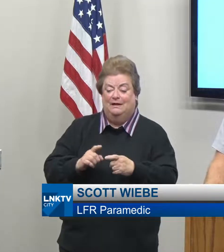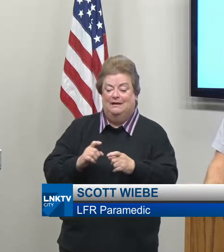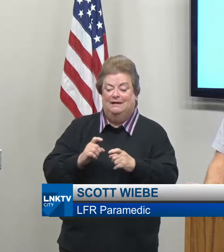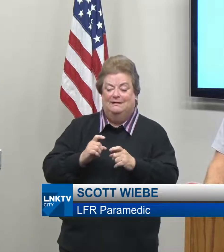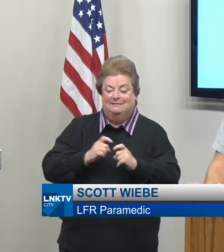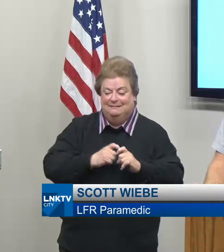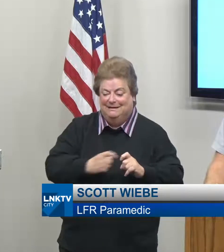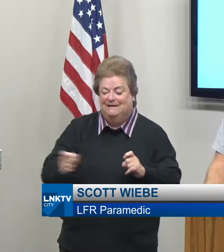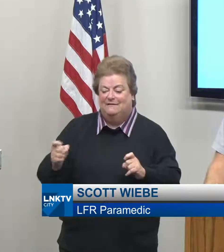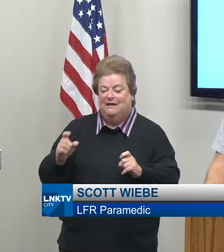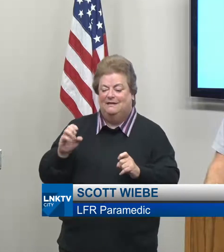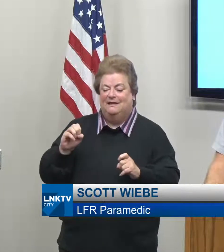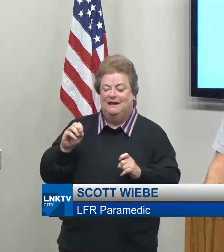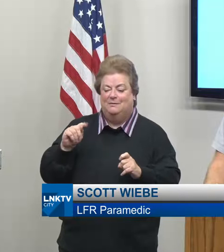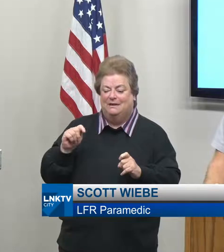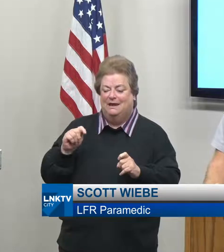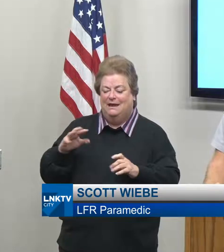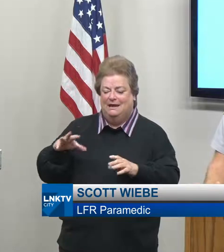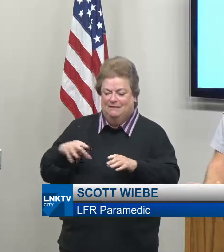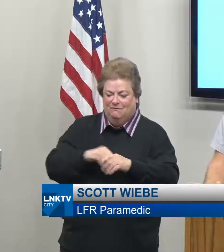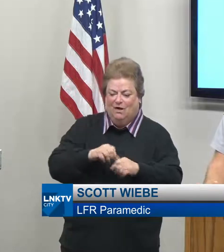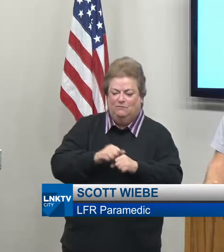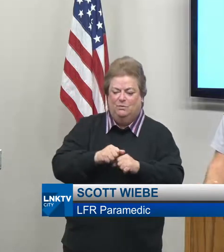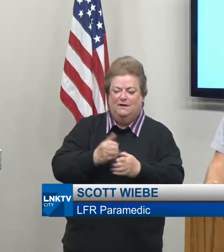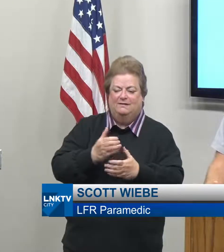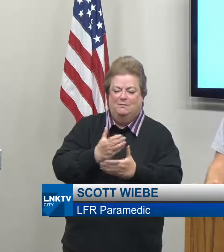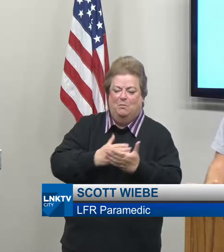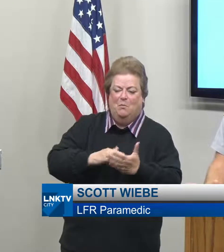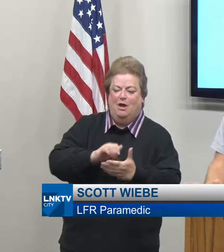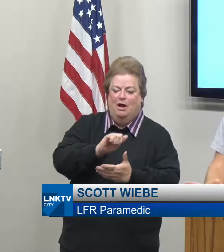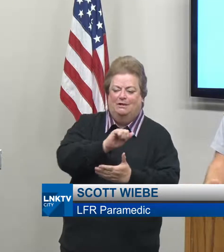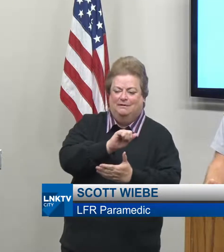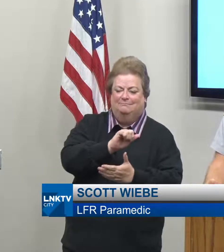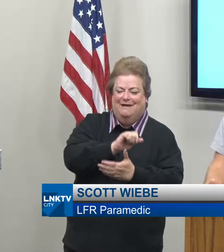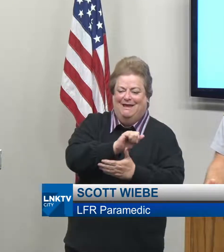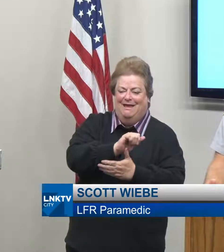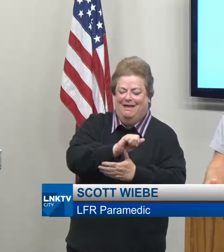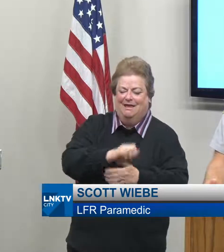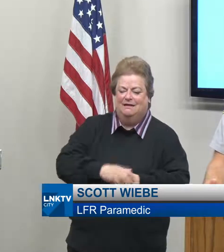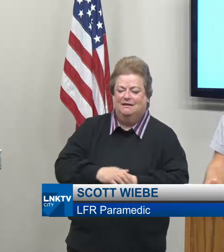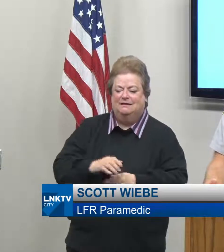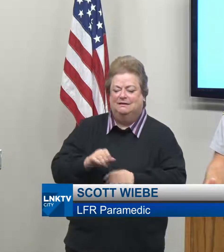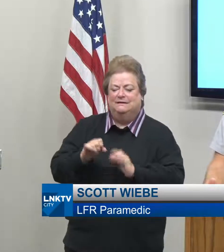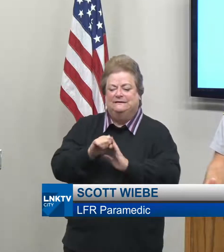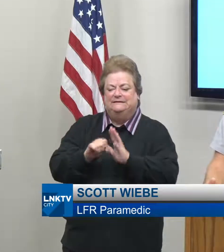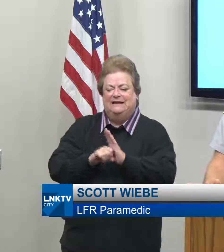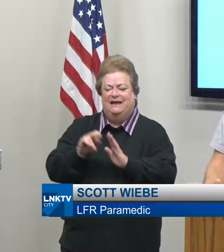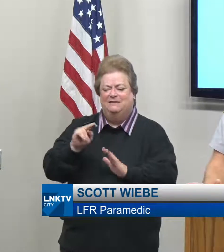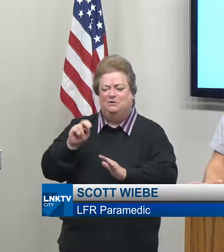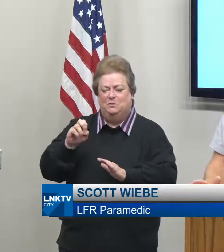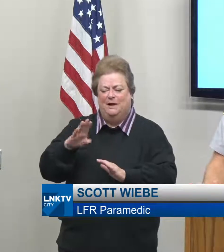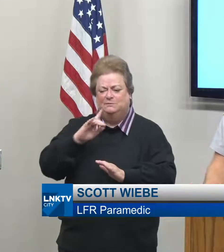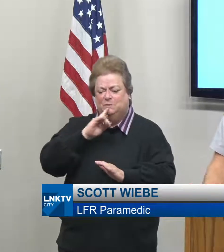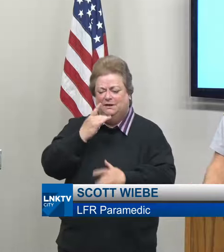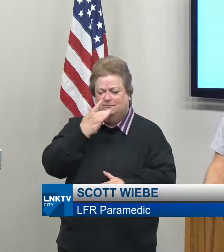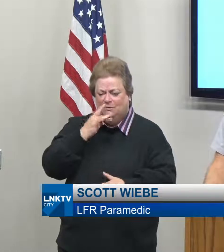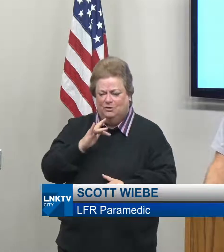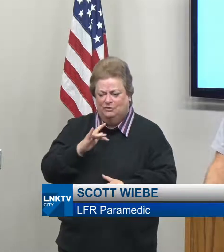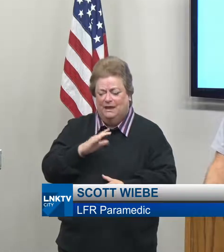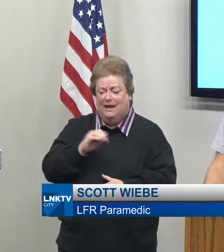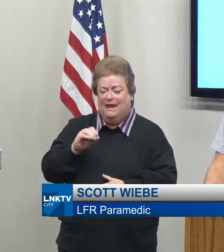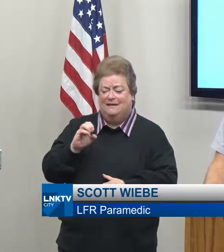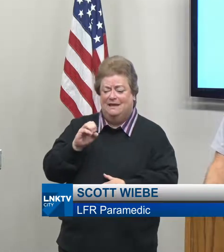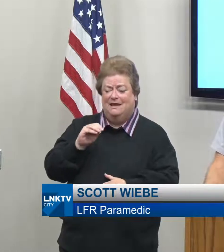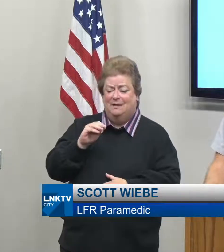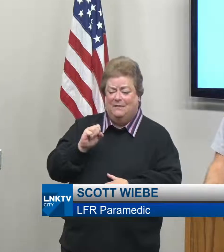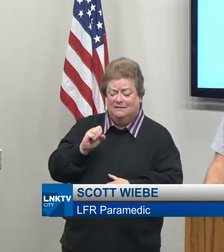EMS responders into Phase 1A. You know, the state of Nebraska has been certainly fortunate, and EMS in